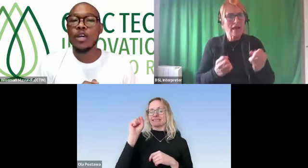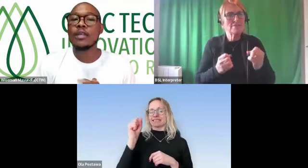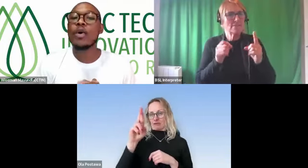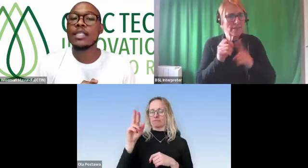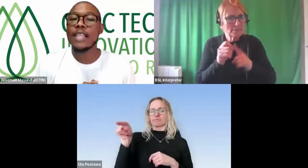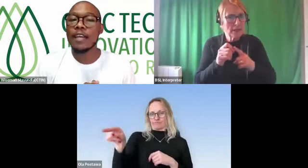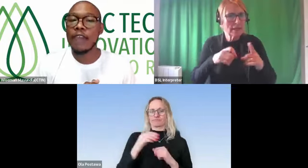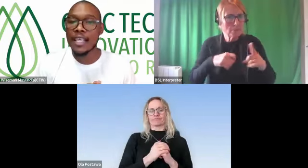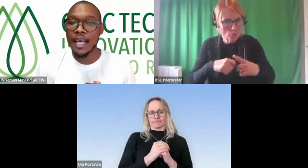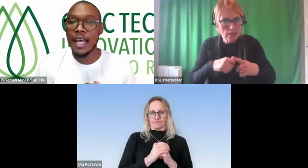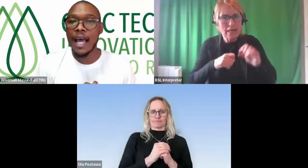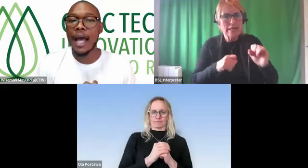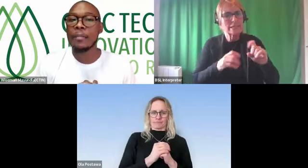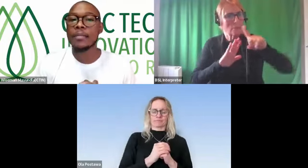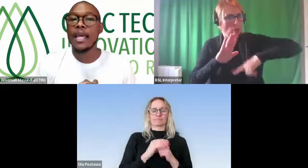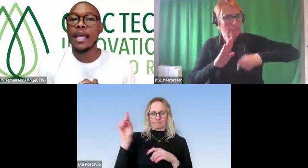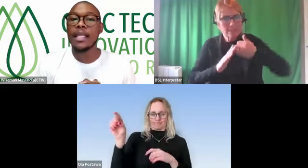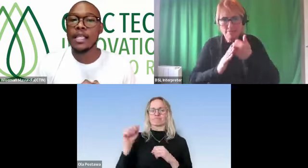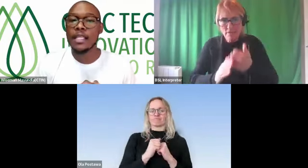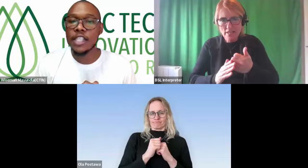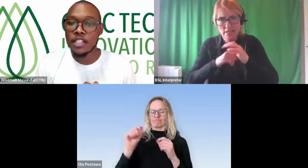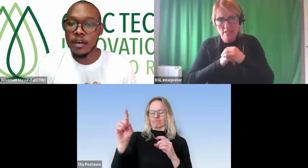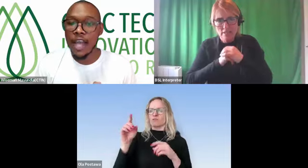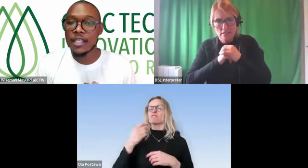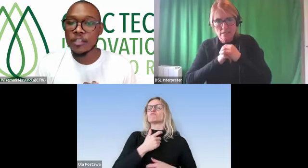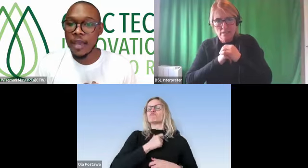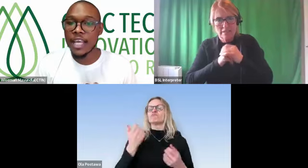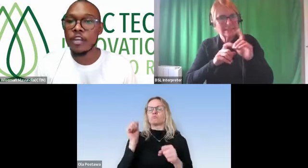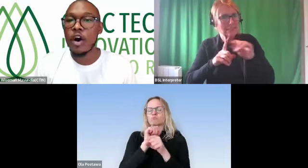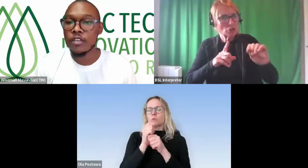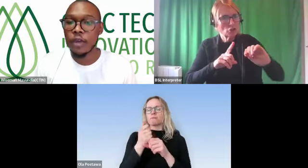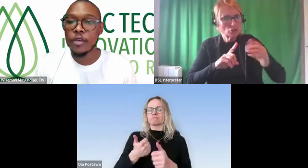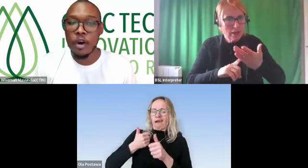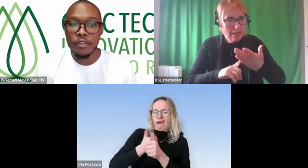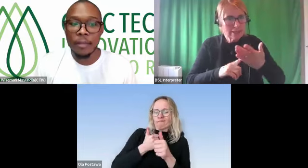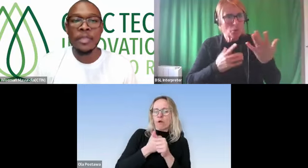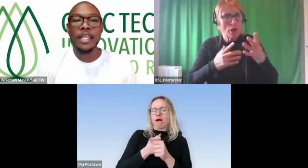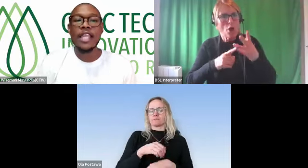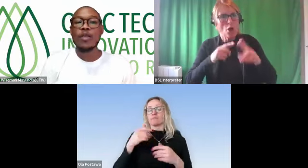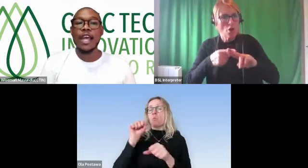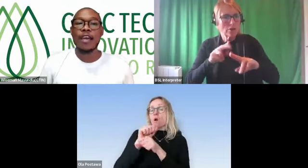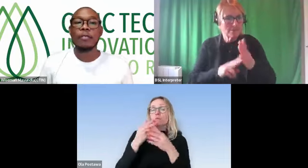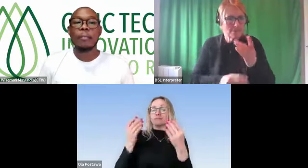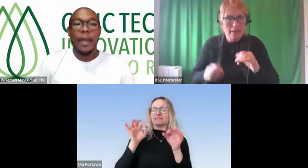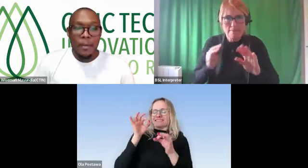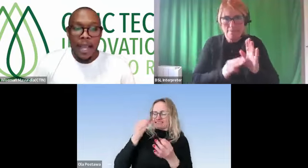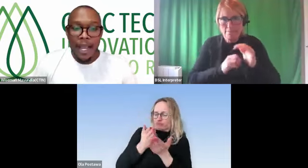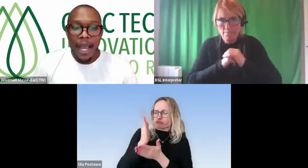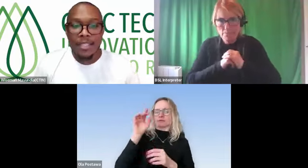Kabuye, who is a policy advisor in digital rights and space at Oxfam Novib. Then we